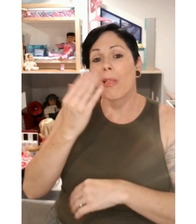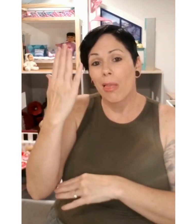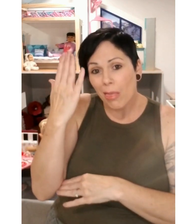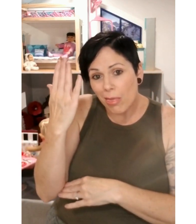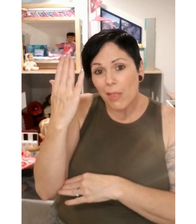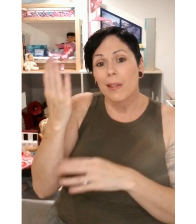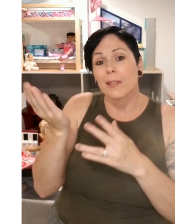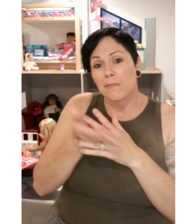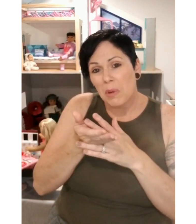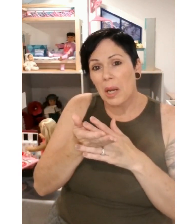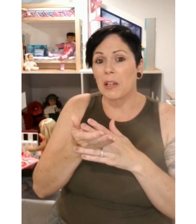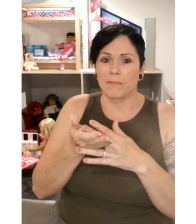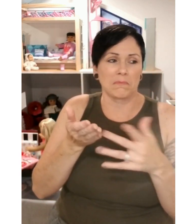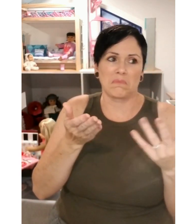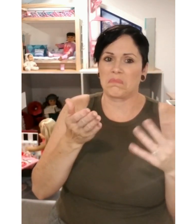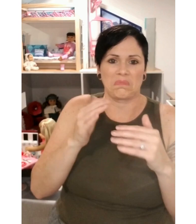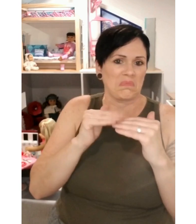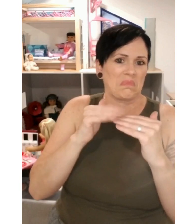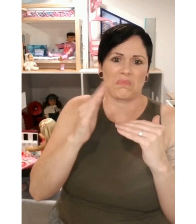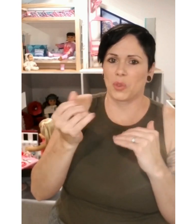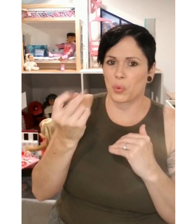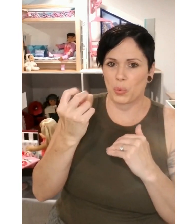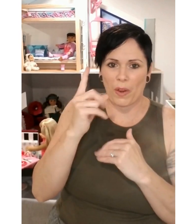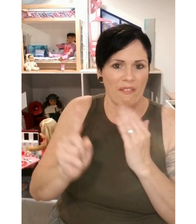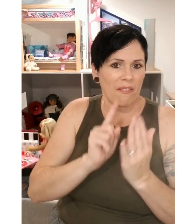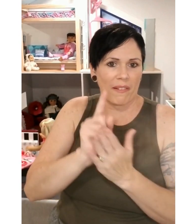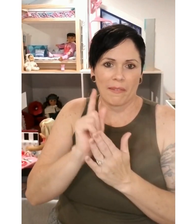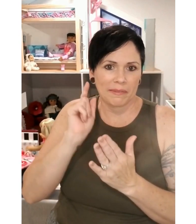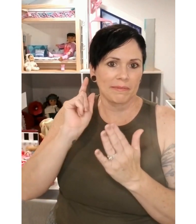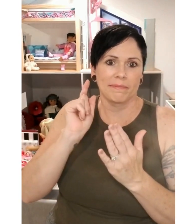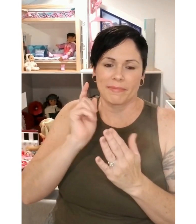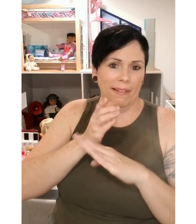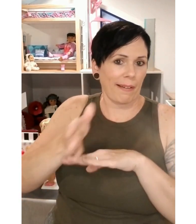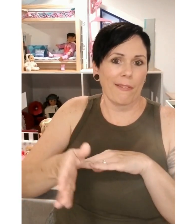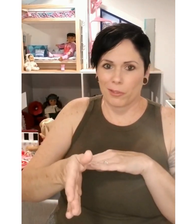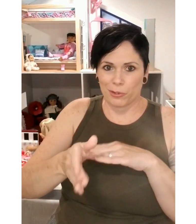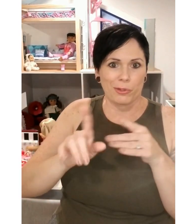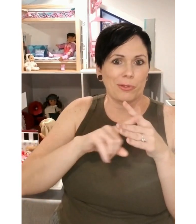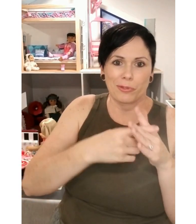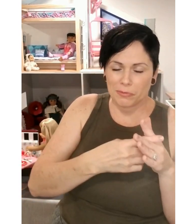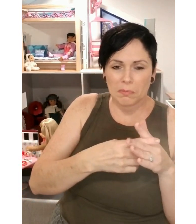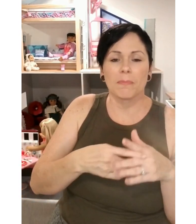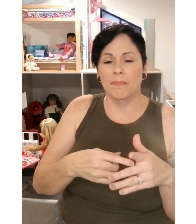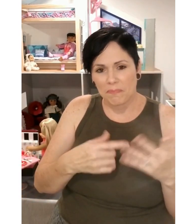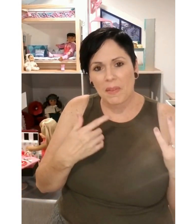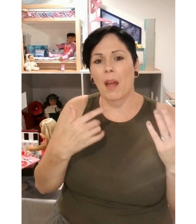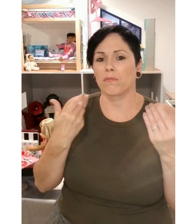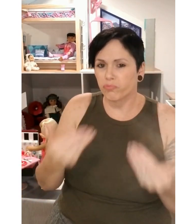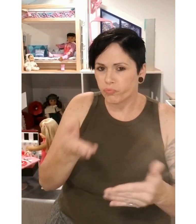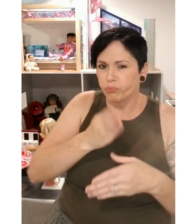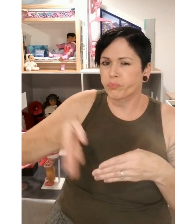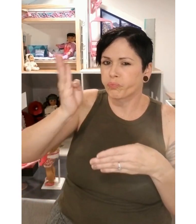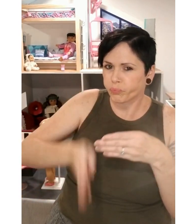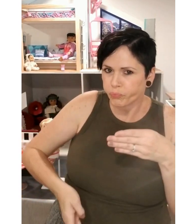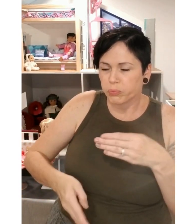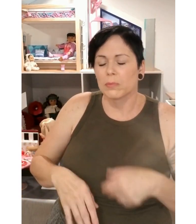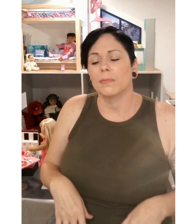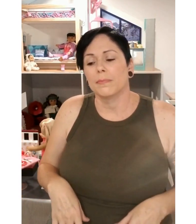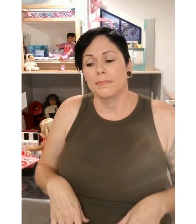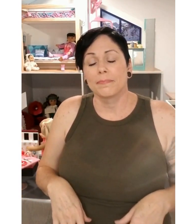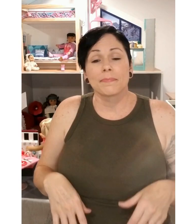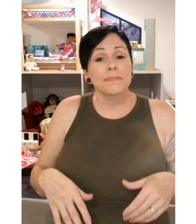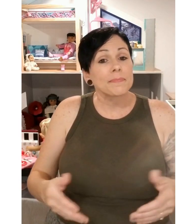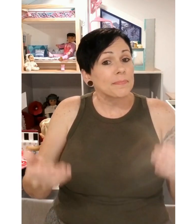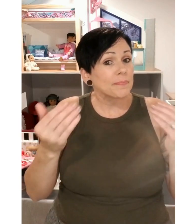least 12 hours, the wood had had plenty of time to cure. I finished up this project. So next thing